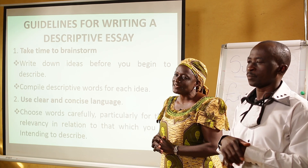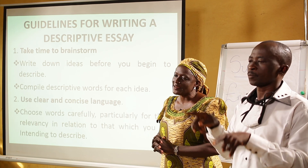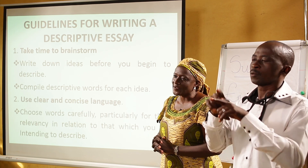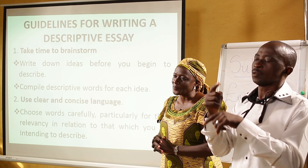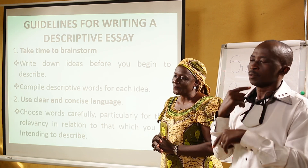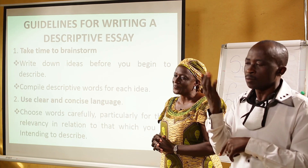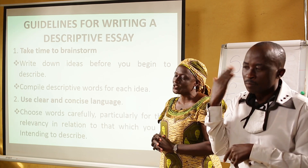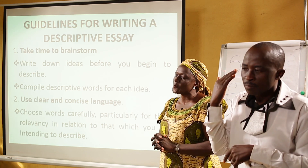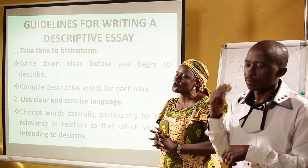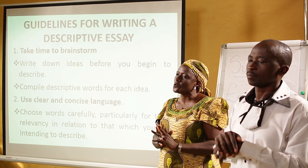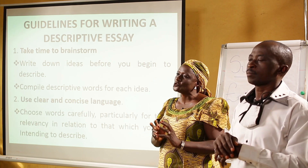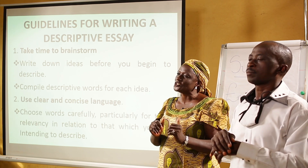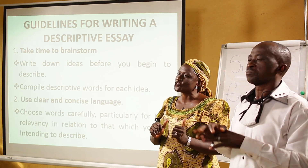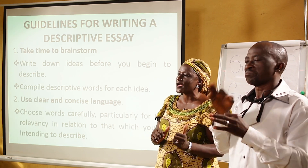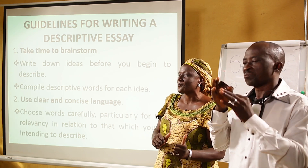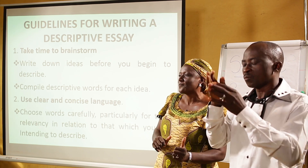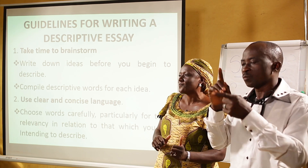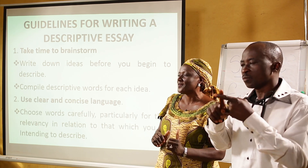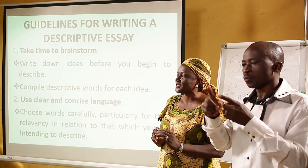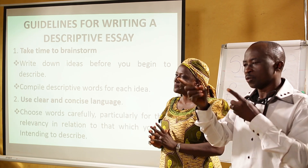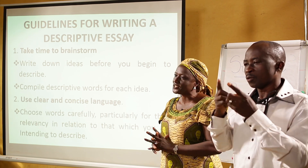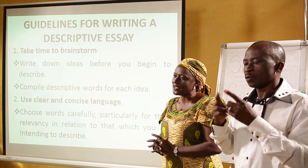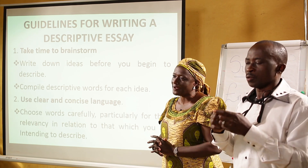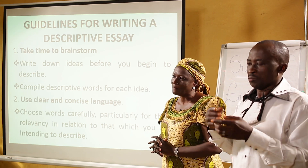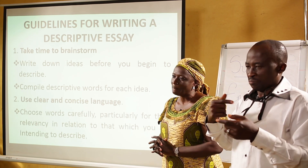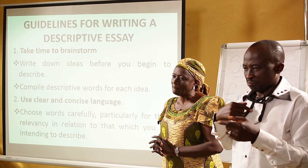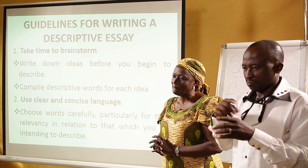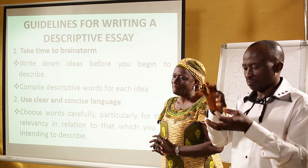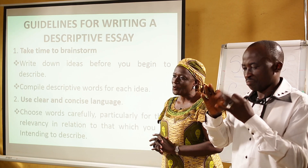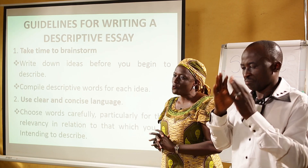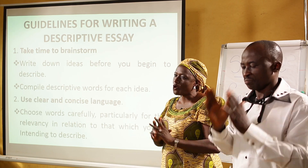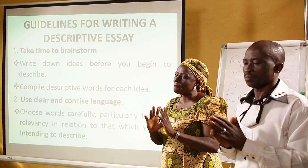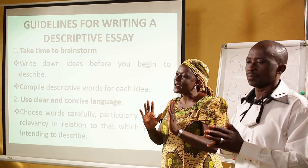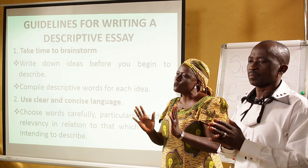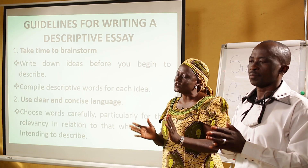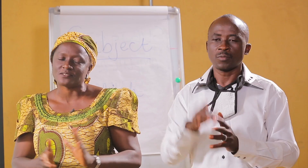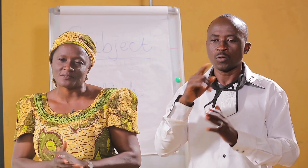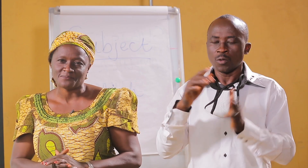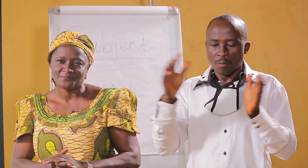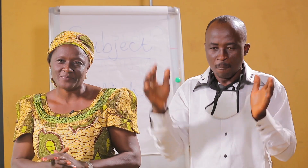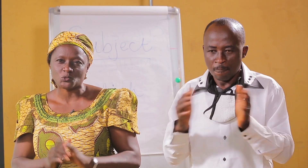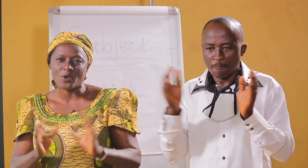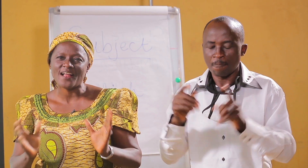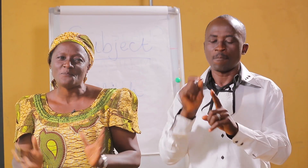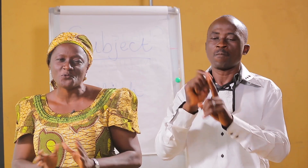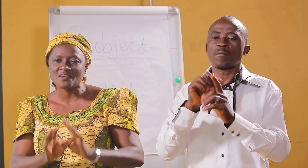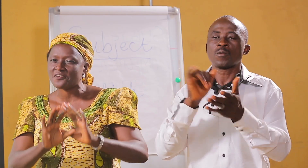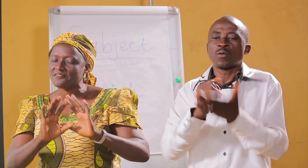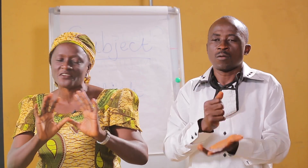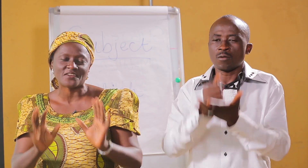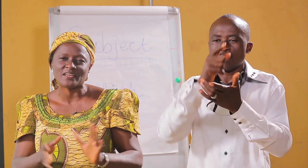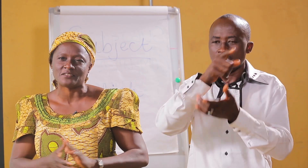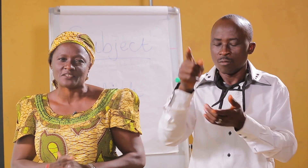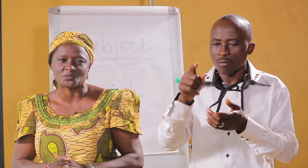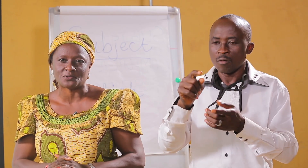Like I said earlier, assuming you want to describe the interpreter here, you will compile words that will help you give